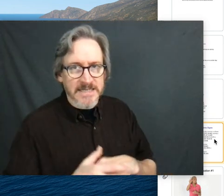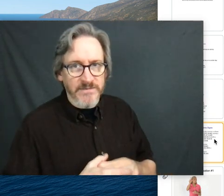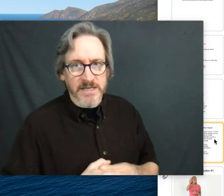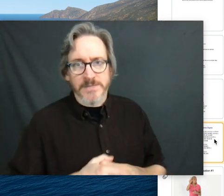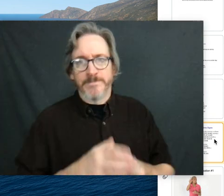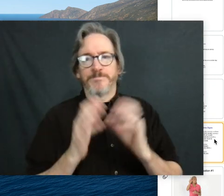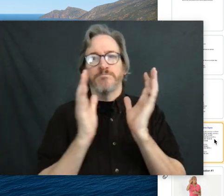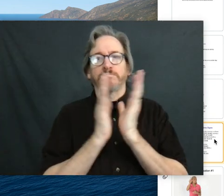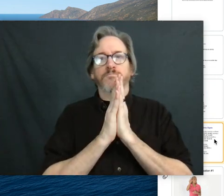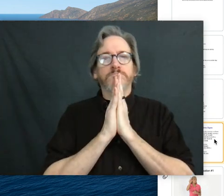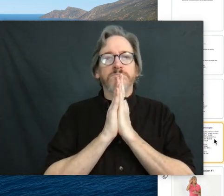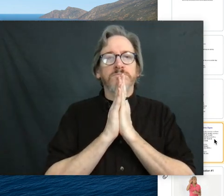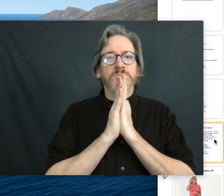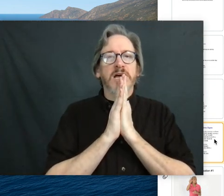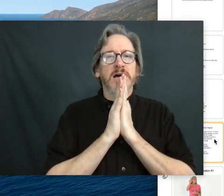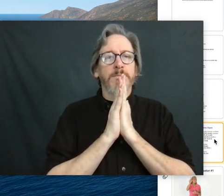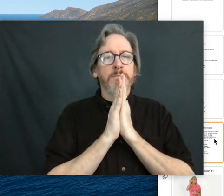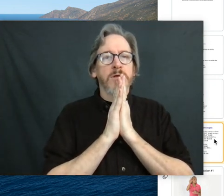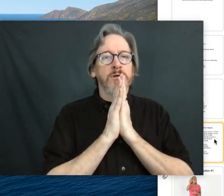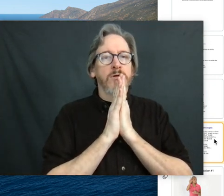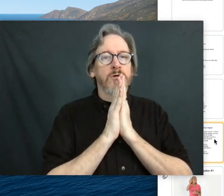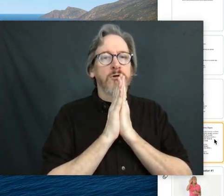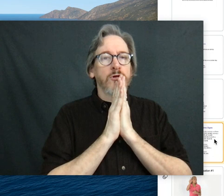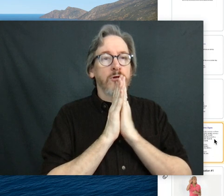everyday activities.